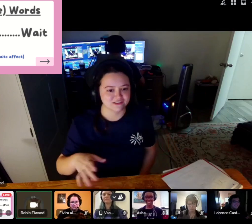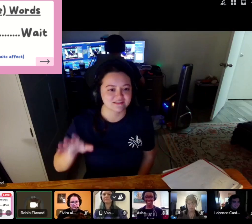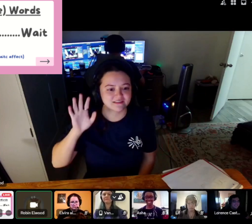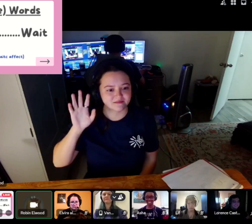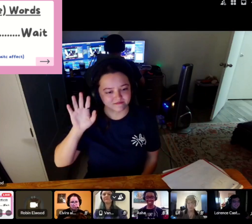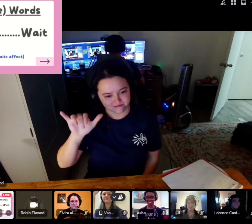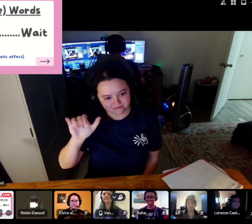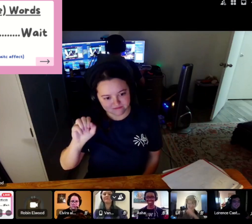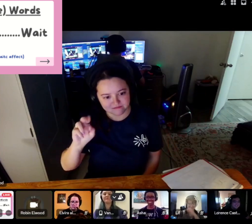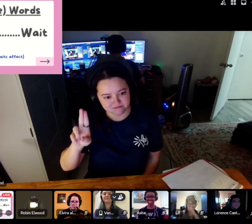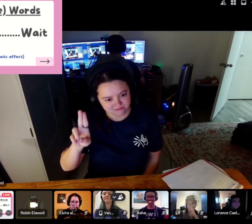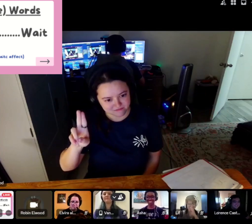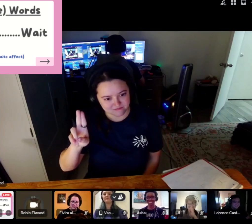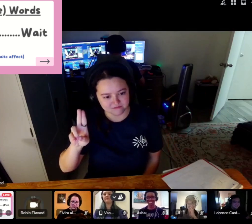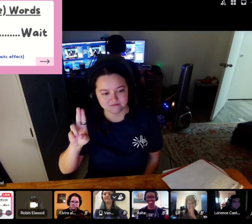just.